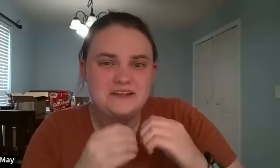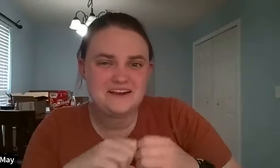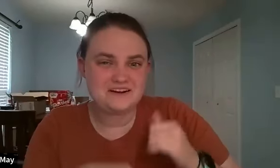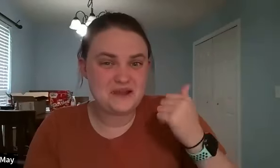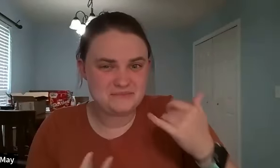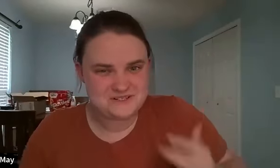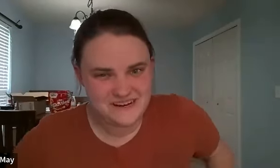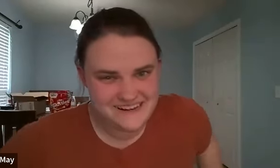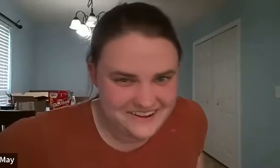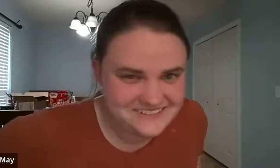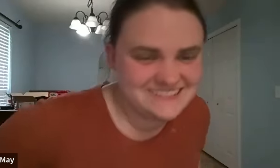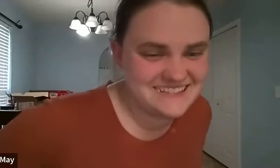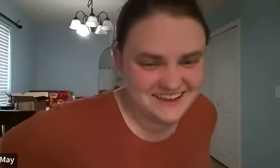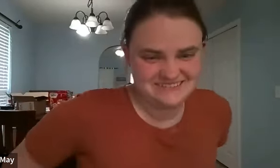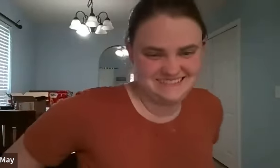our numbers right now. So